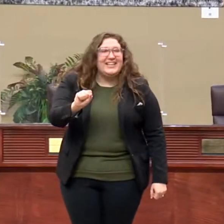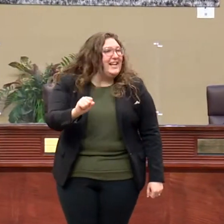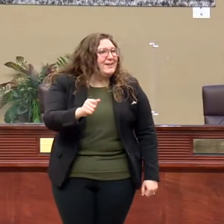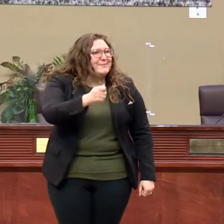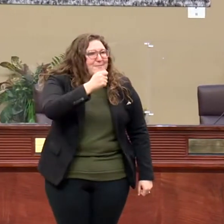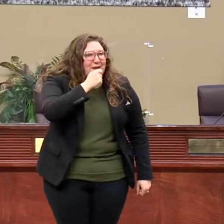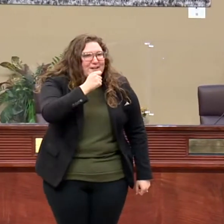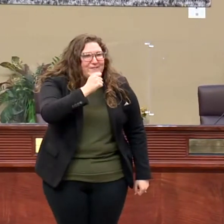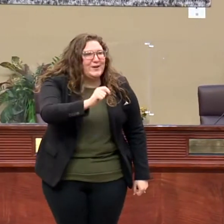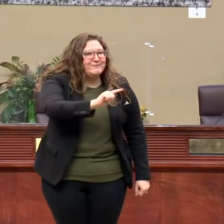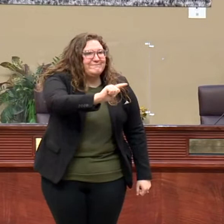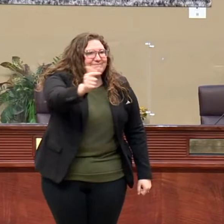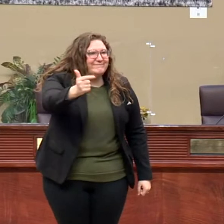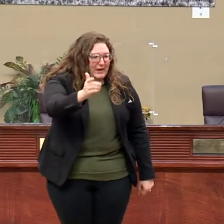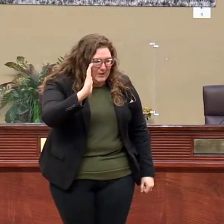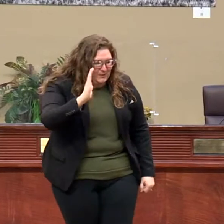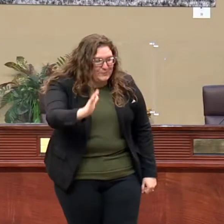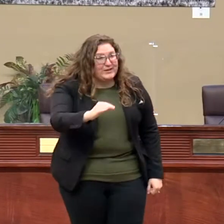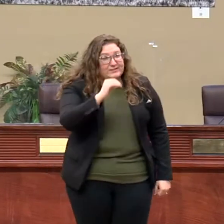around.